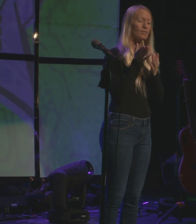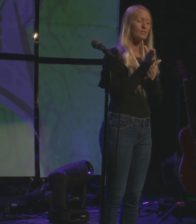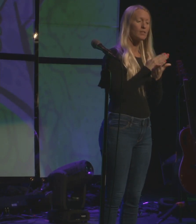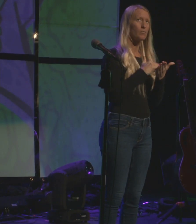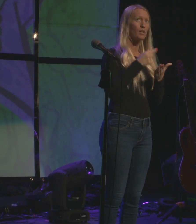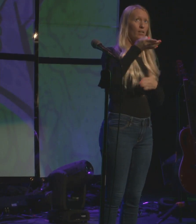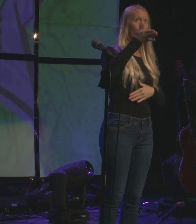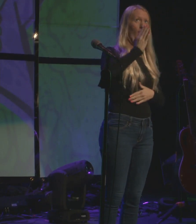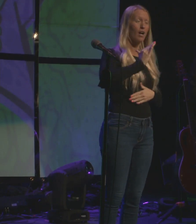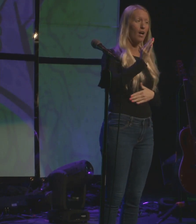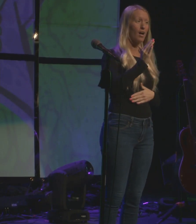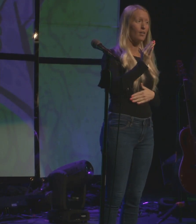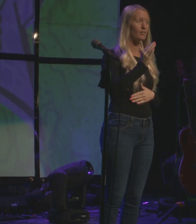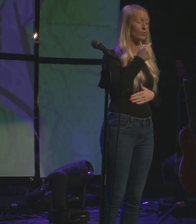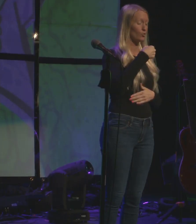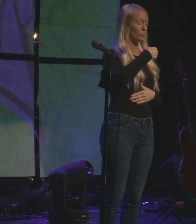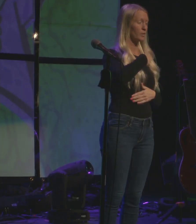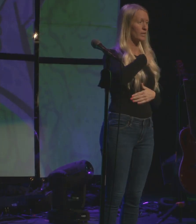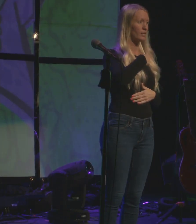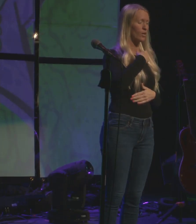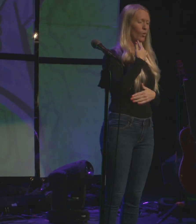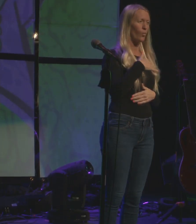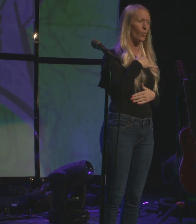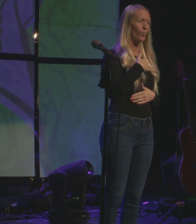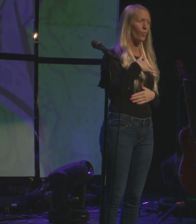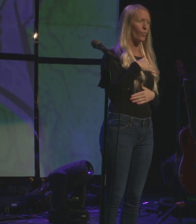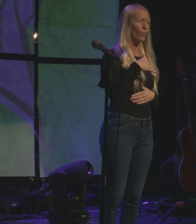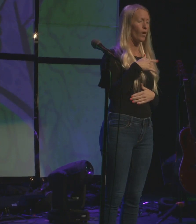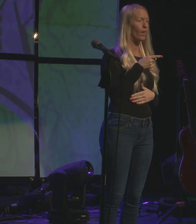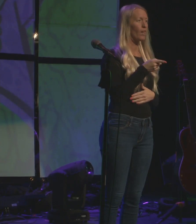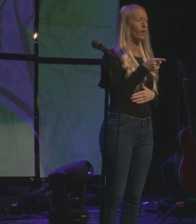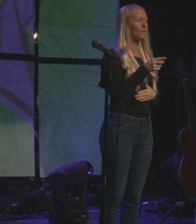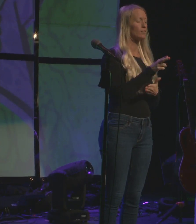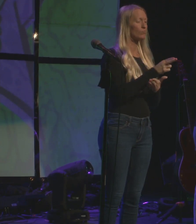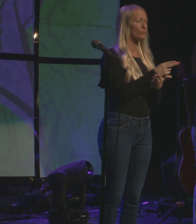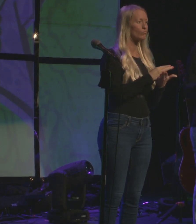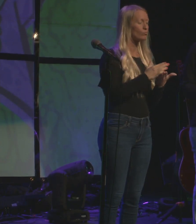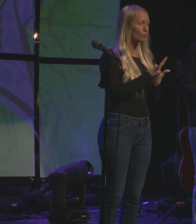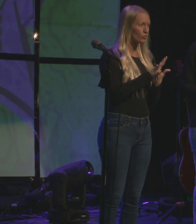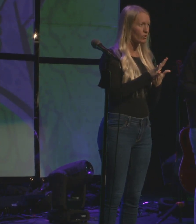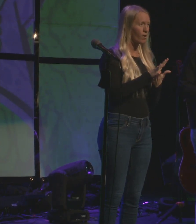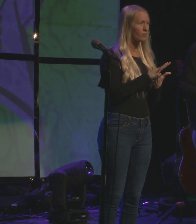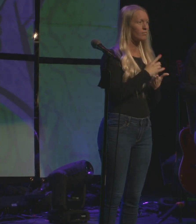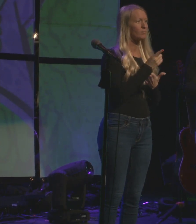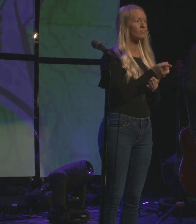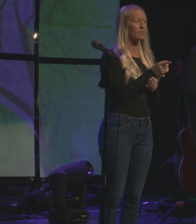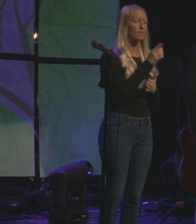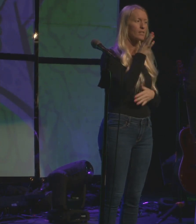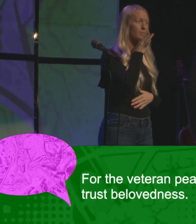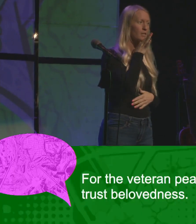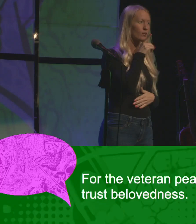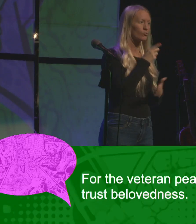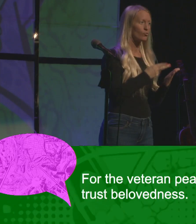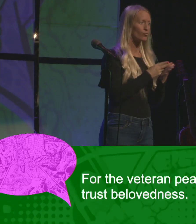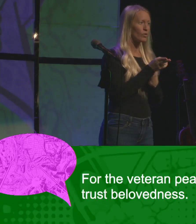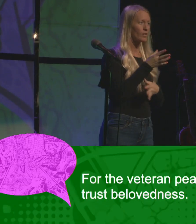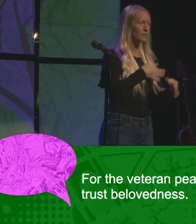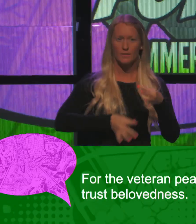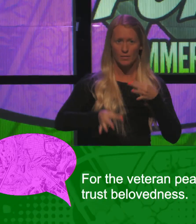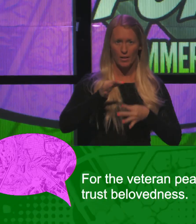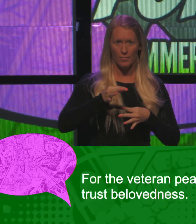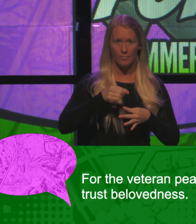sacred. To speak that truth instead, to engage in that type of holy rebellion, to change those